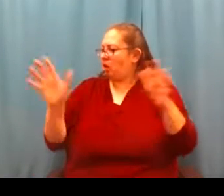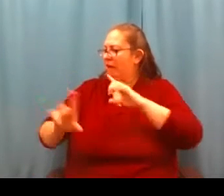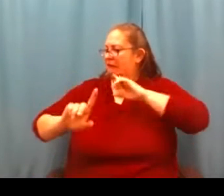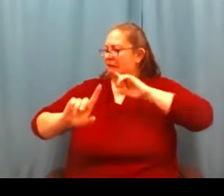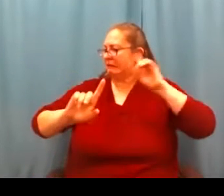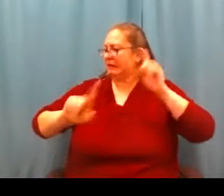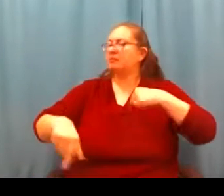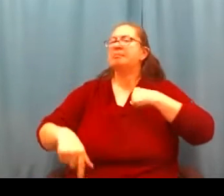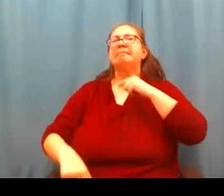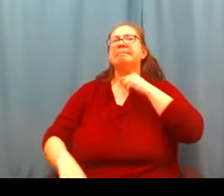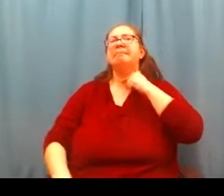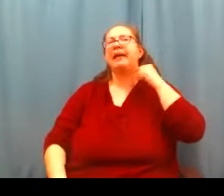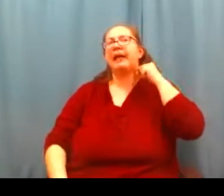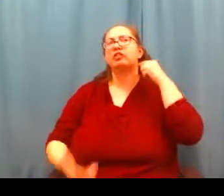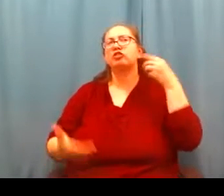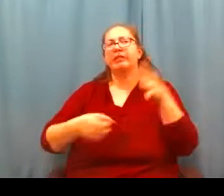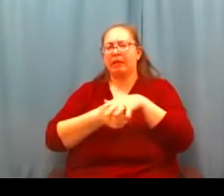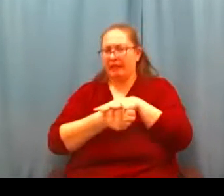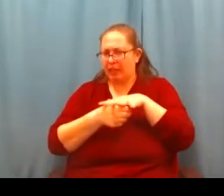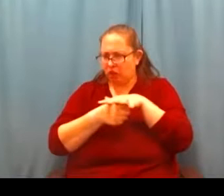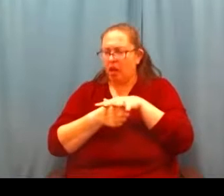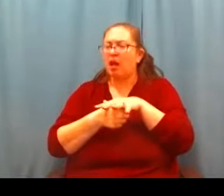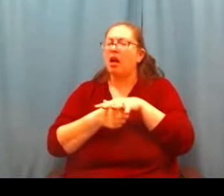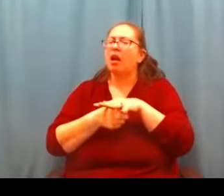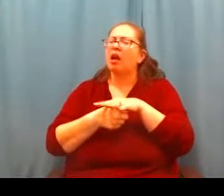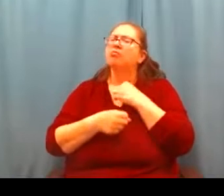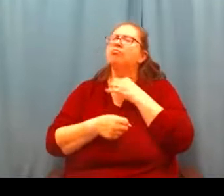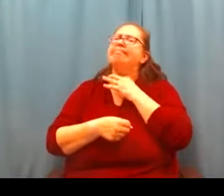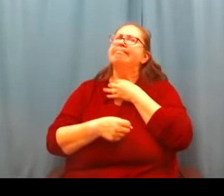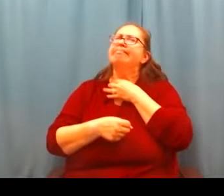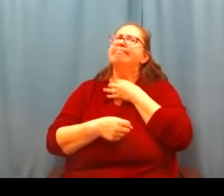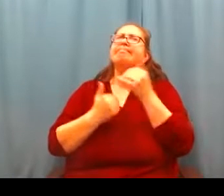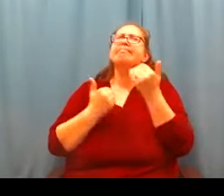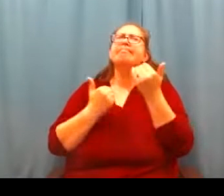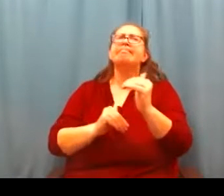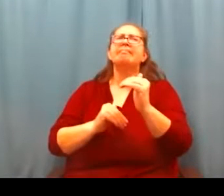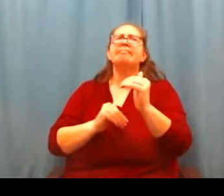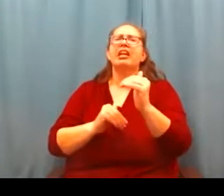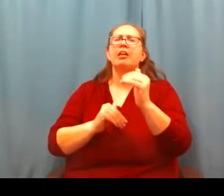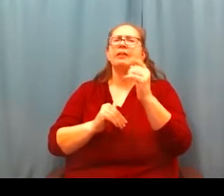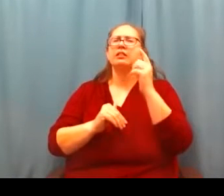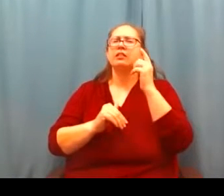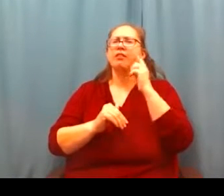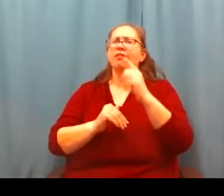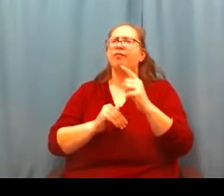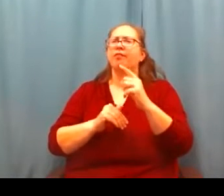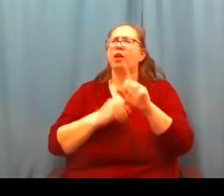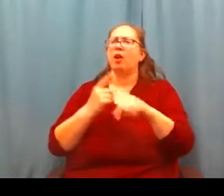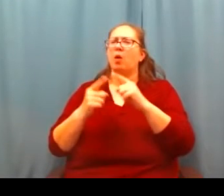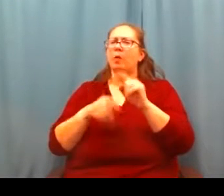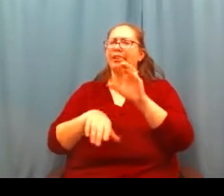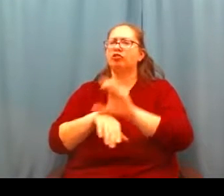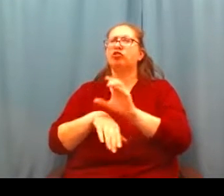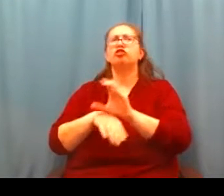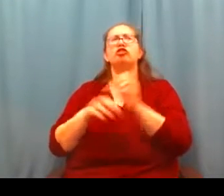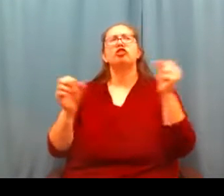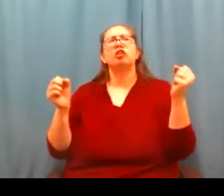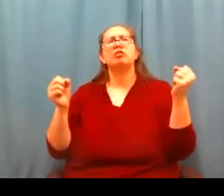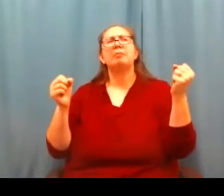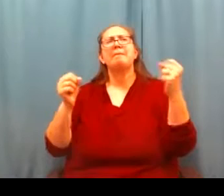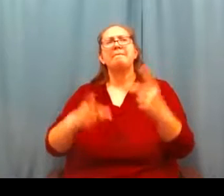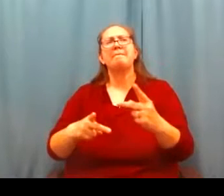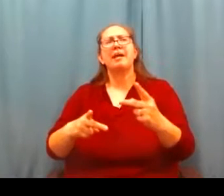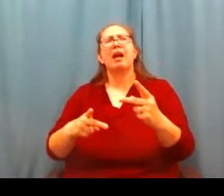local pastor in the area, and I just wanted to know what the limits are for reconvening with our local church and a suggested